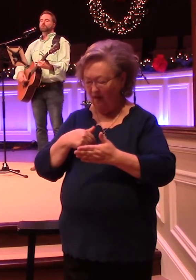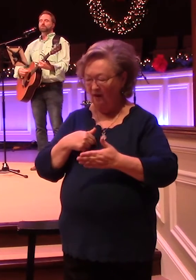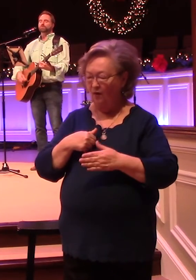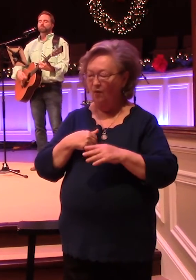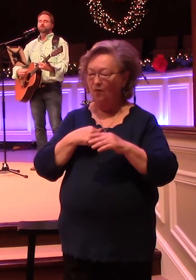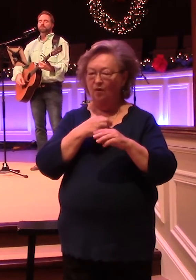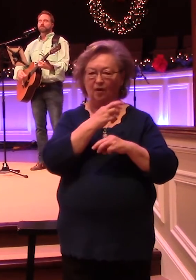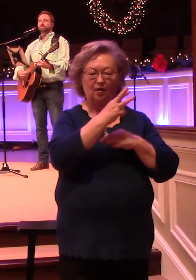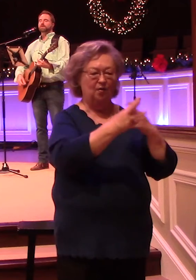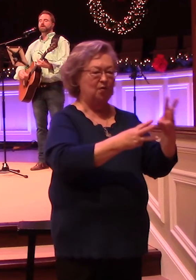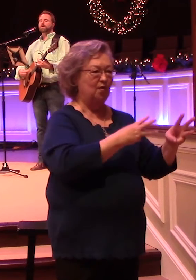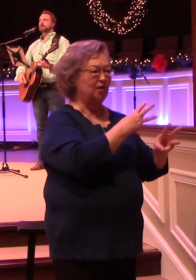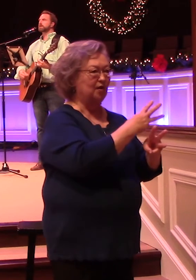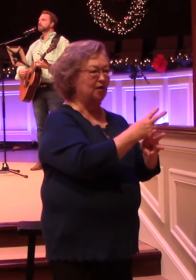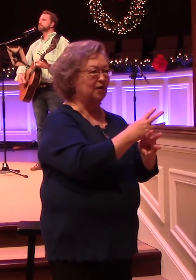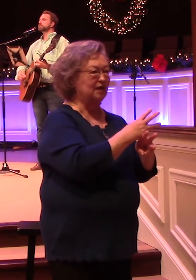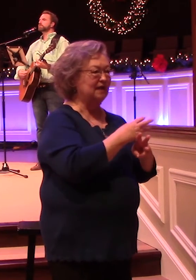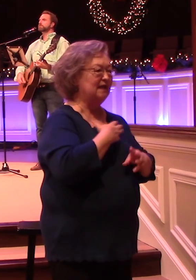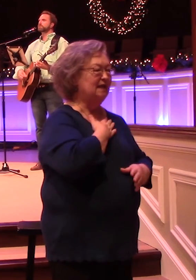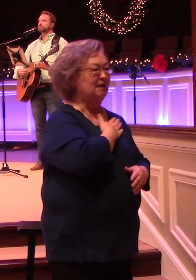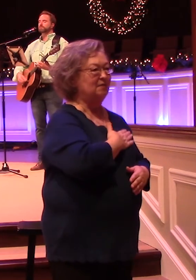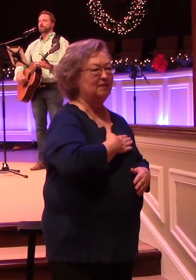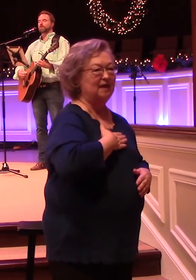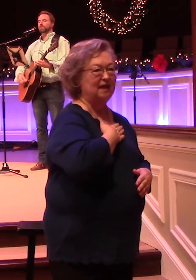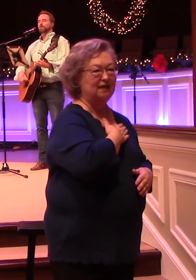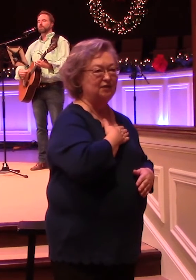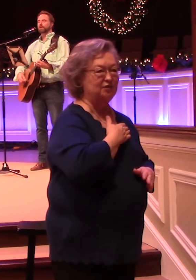worldly pleasures all